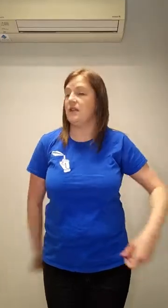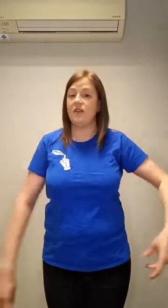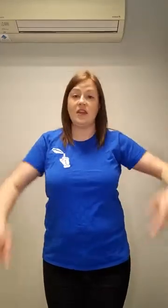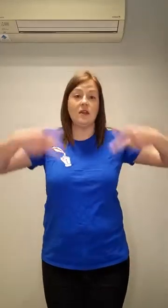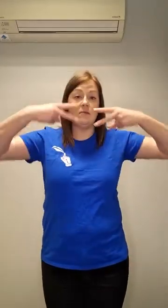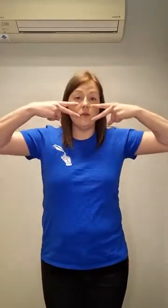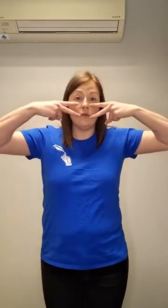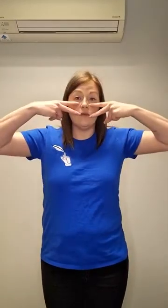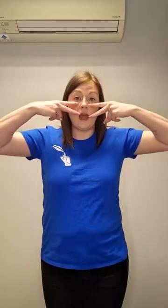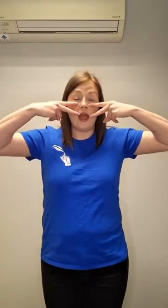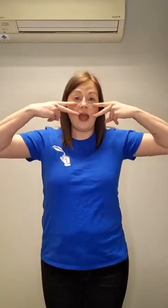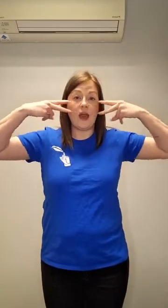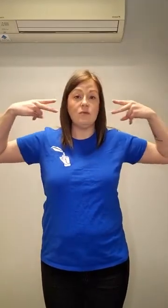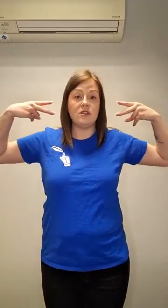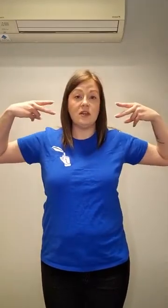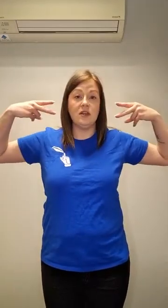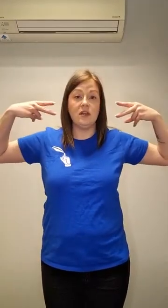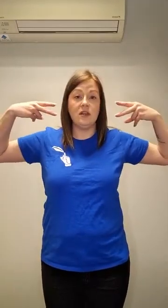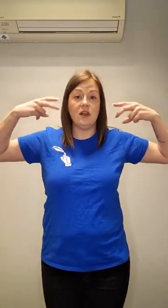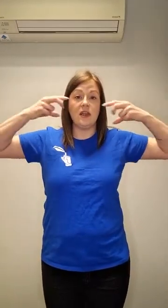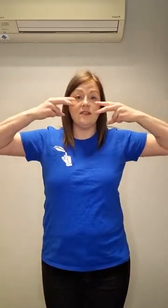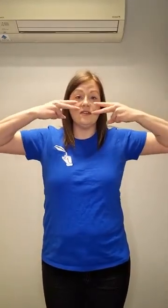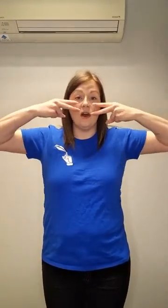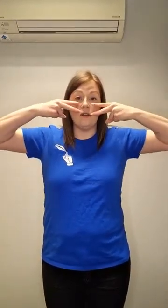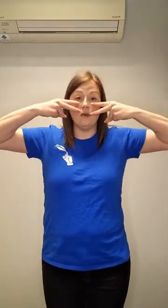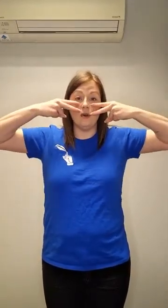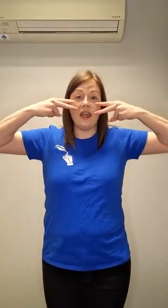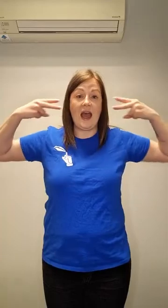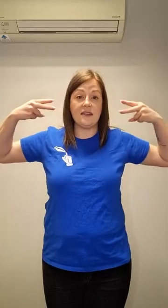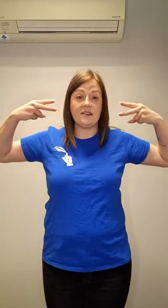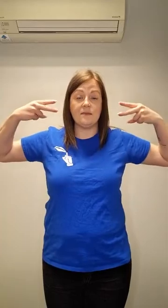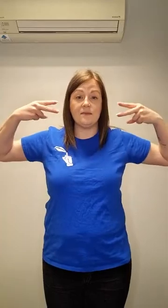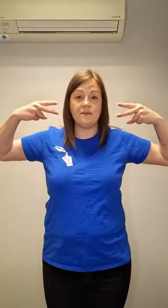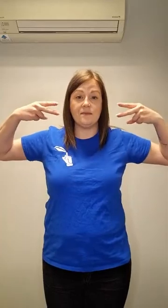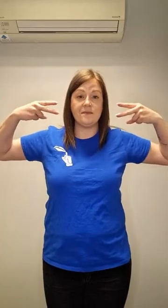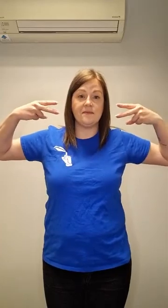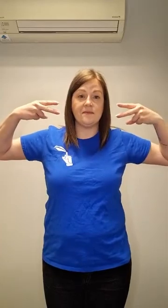They can move out, like in the sign for cat.